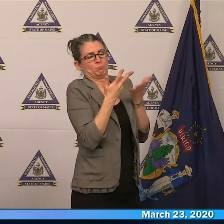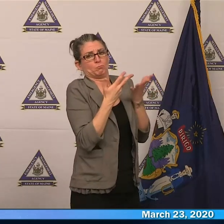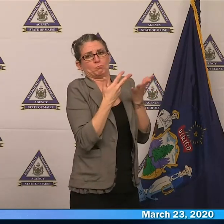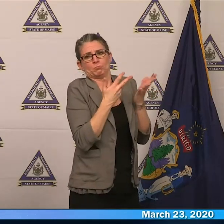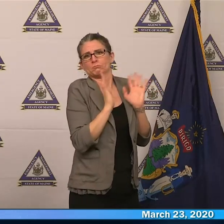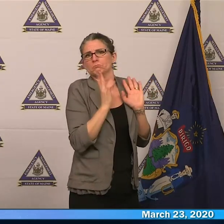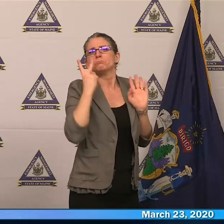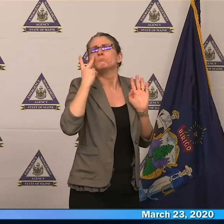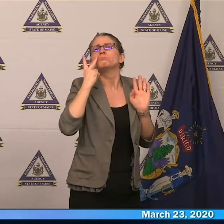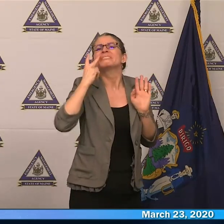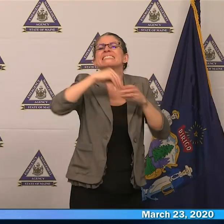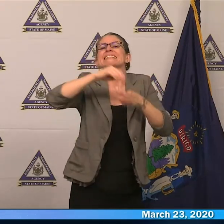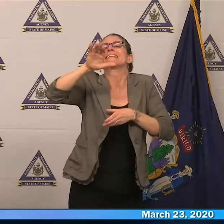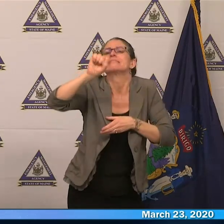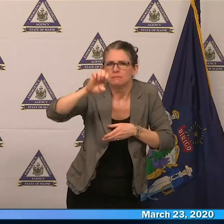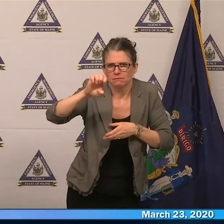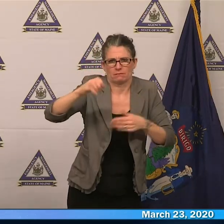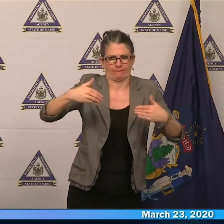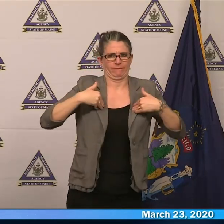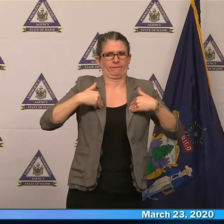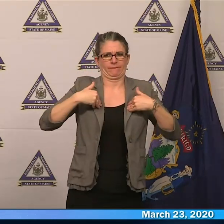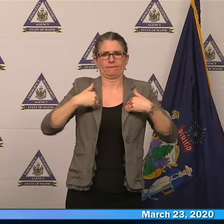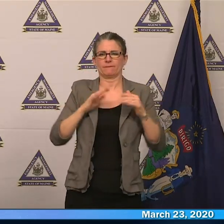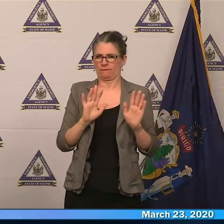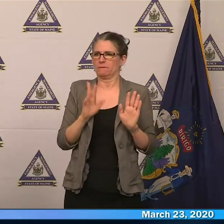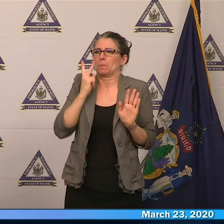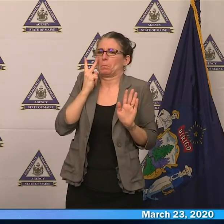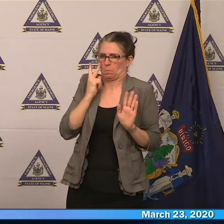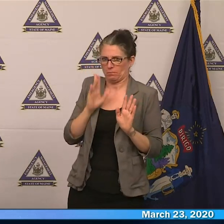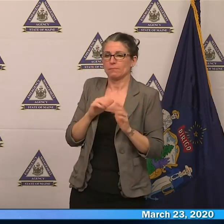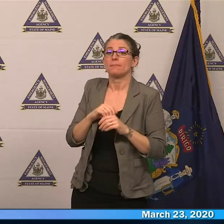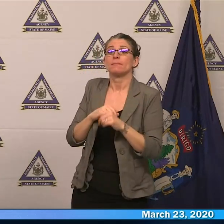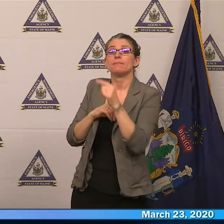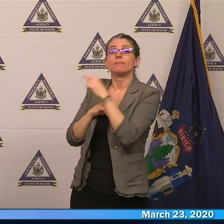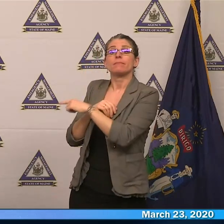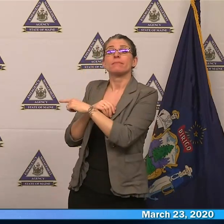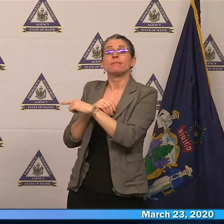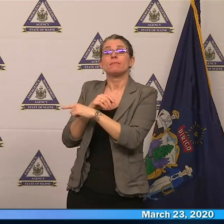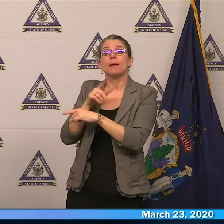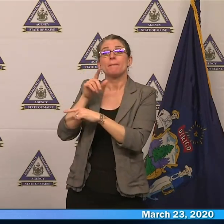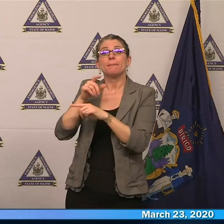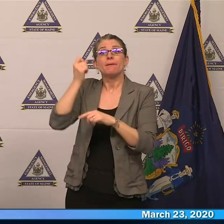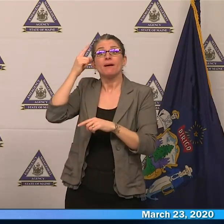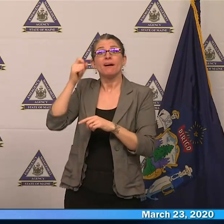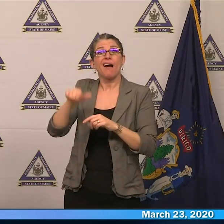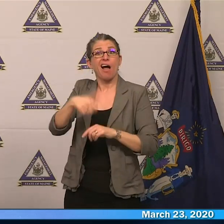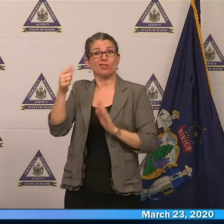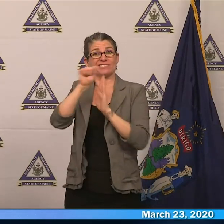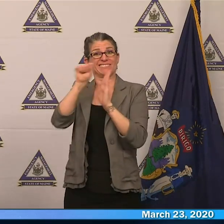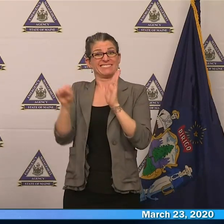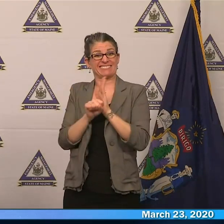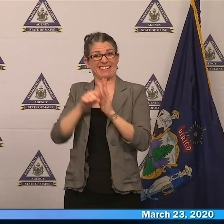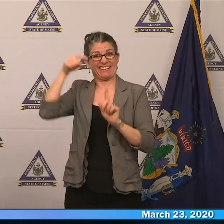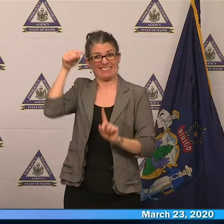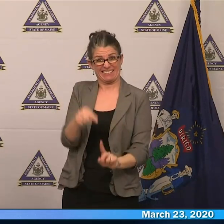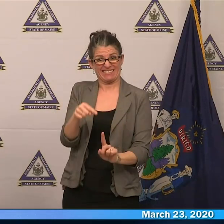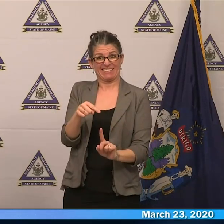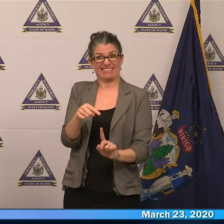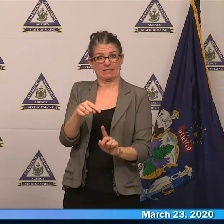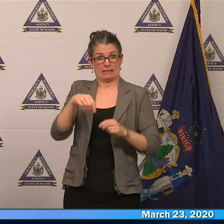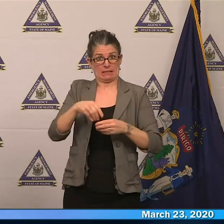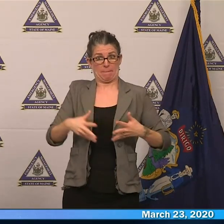individuals who are returning from other parts of the country, where there may also be high rates of transmission of